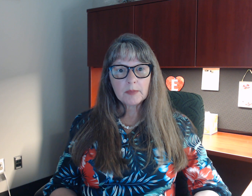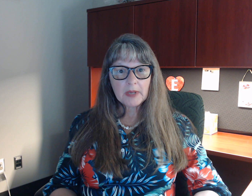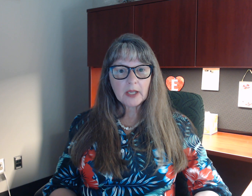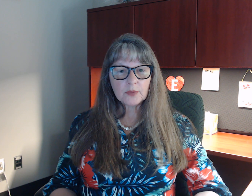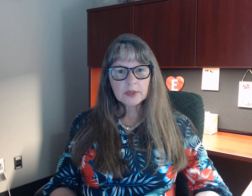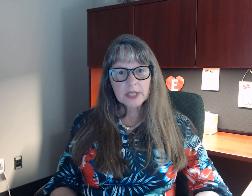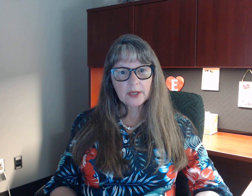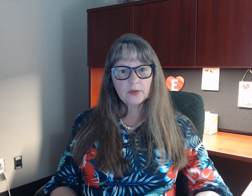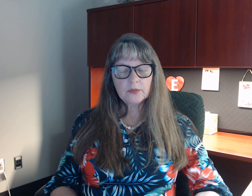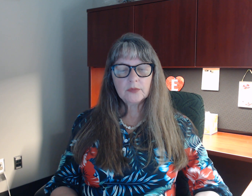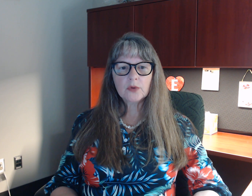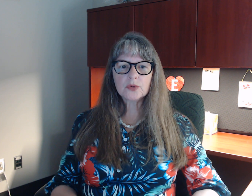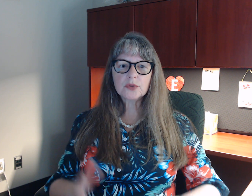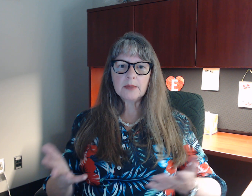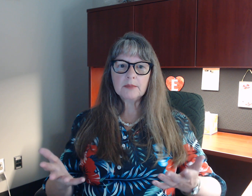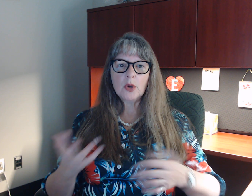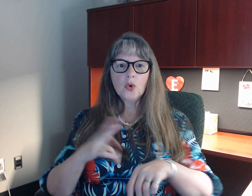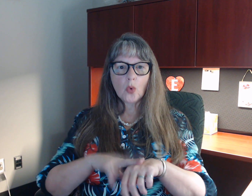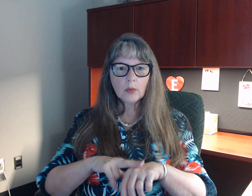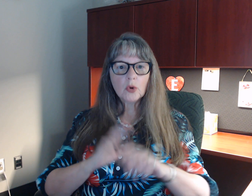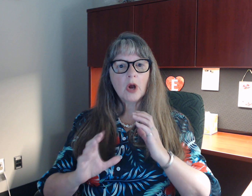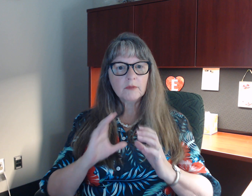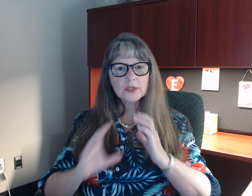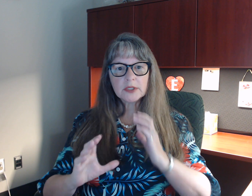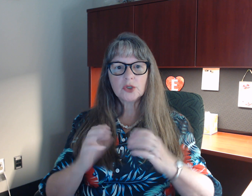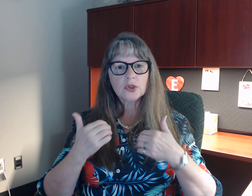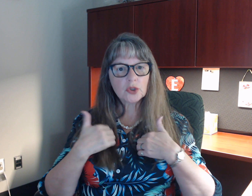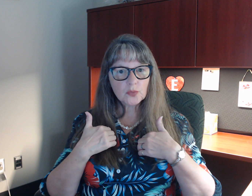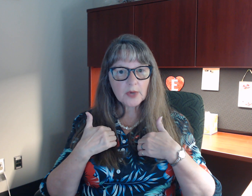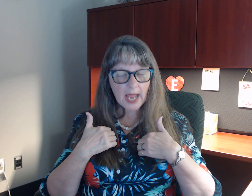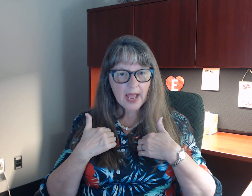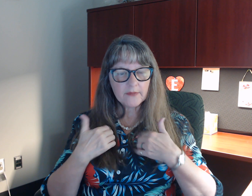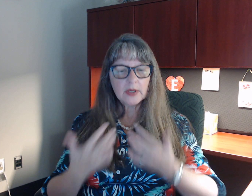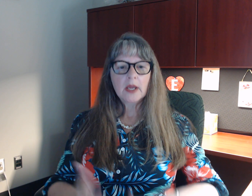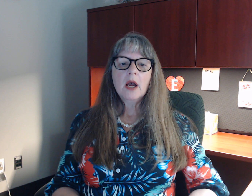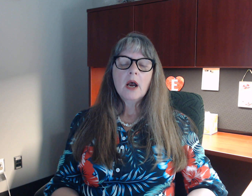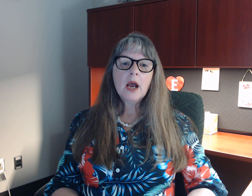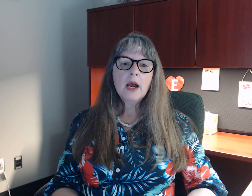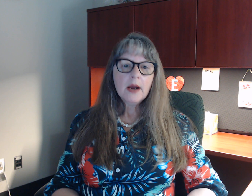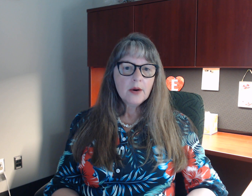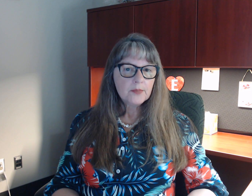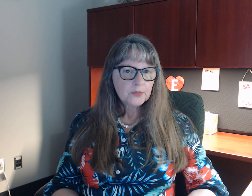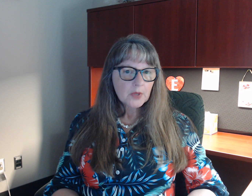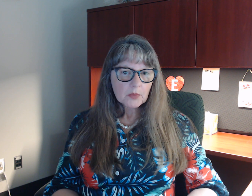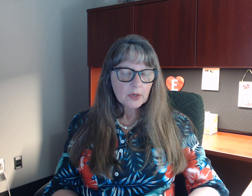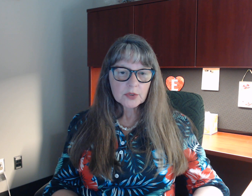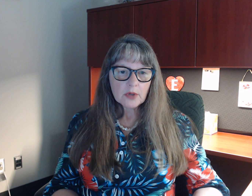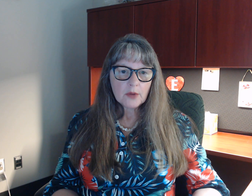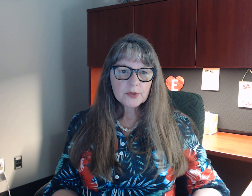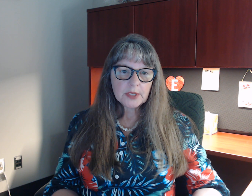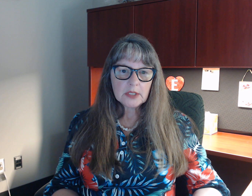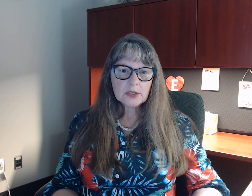like for a tire. Those are some normal conversations that you would have. And what are other things